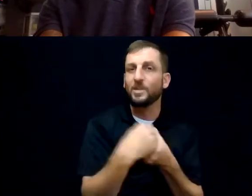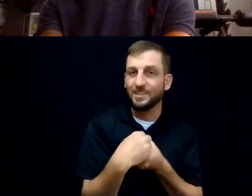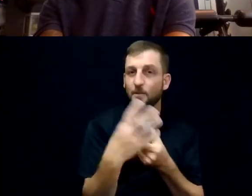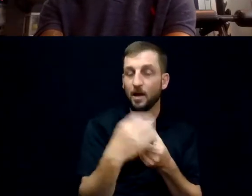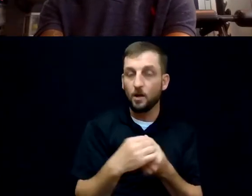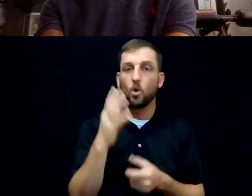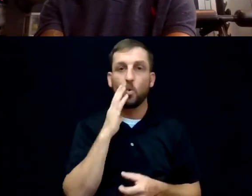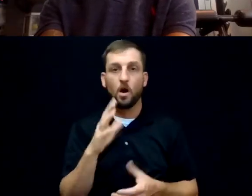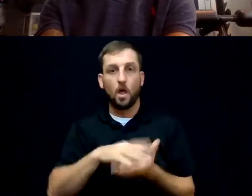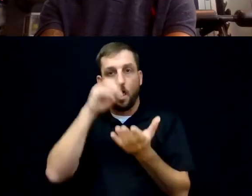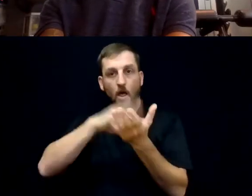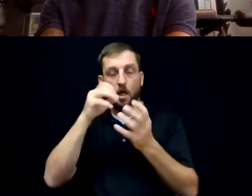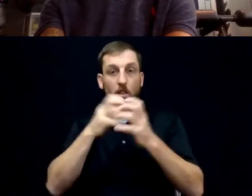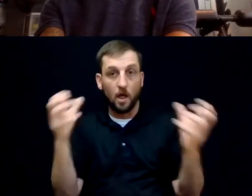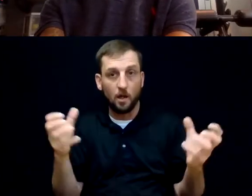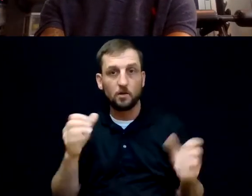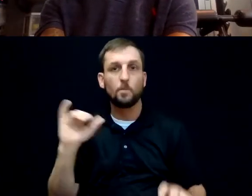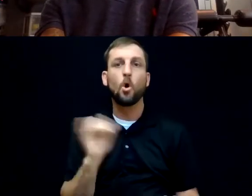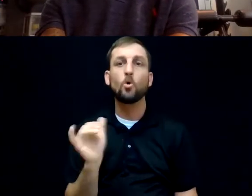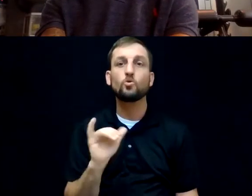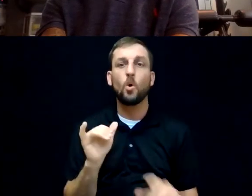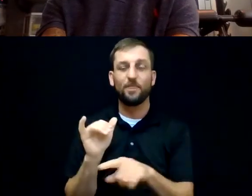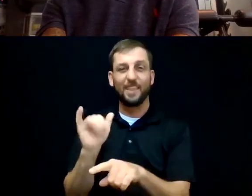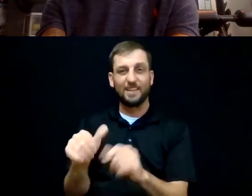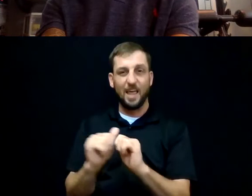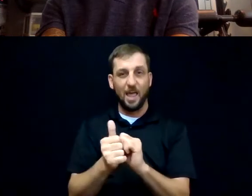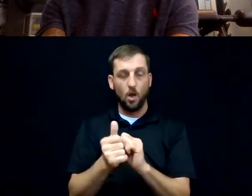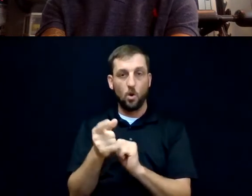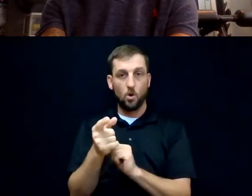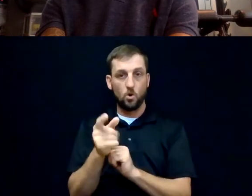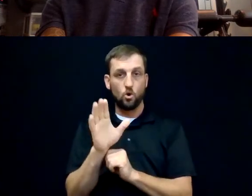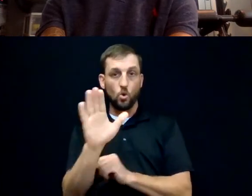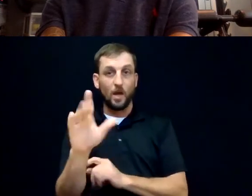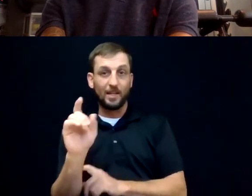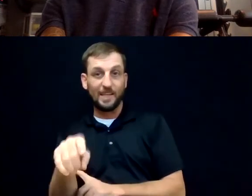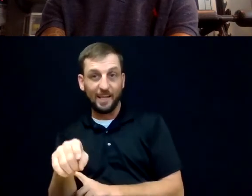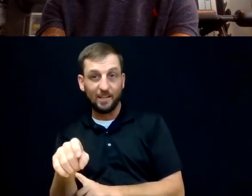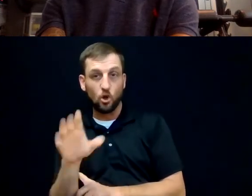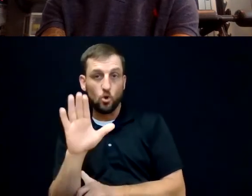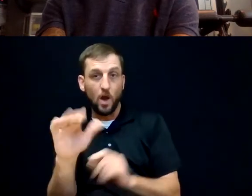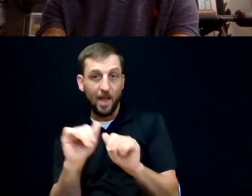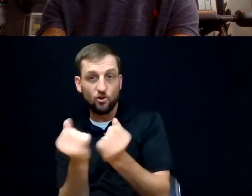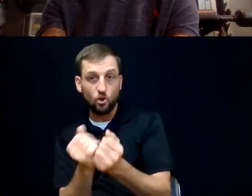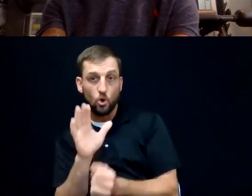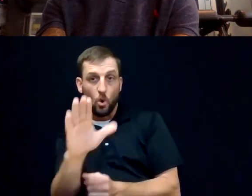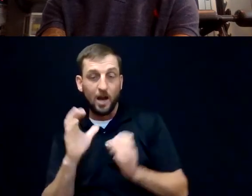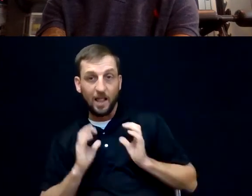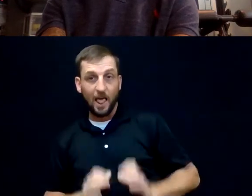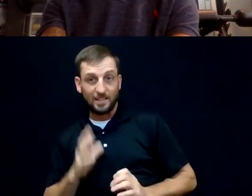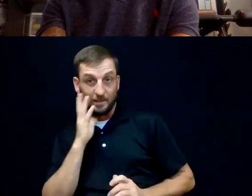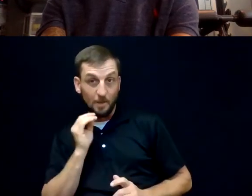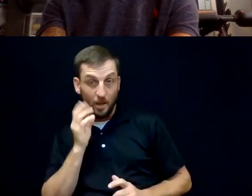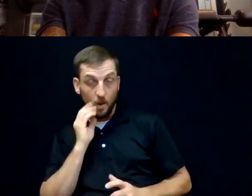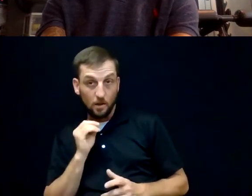lot of information, but that's also how you can communicate what those needs that you're experiencing at your agency with your clients to those